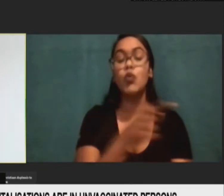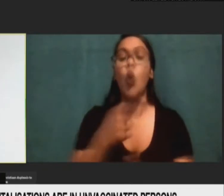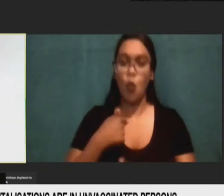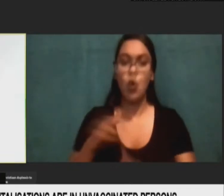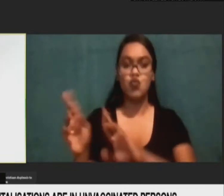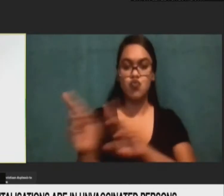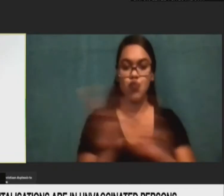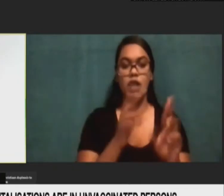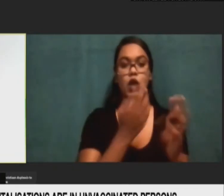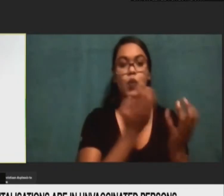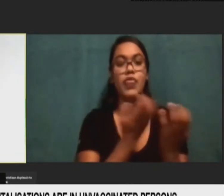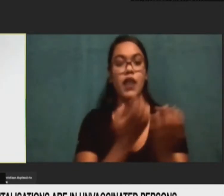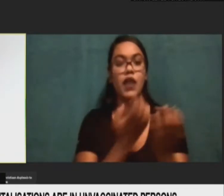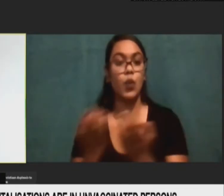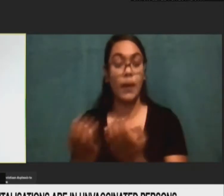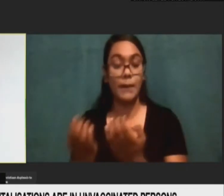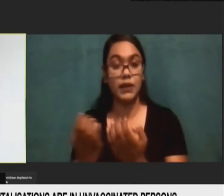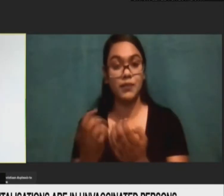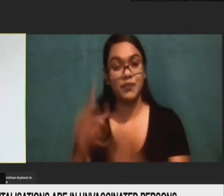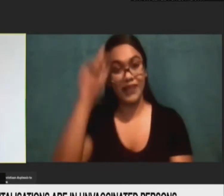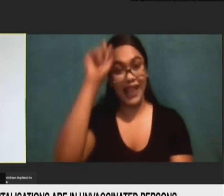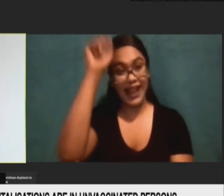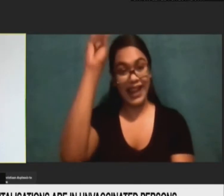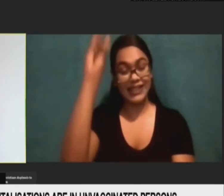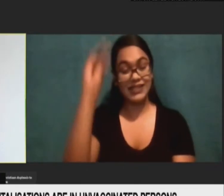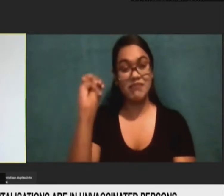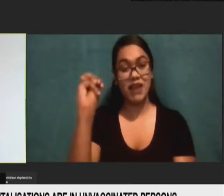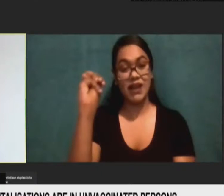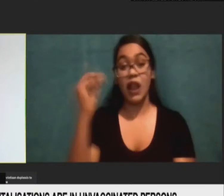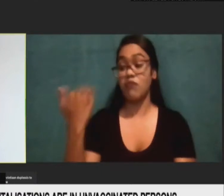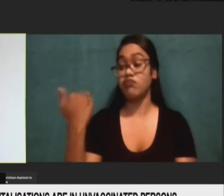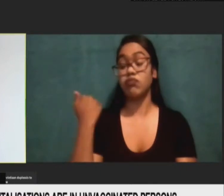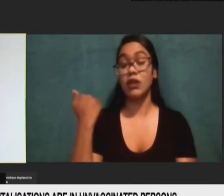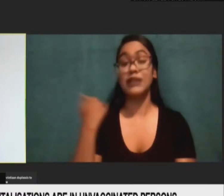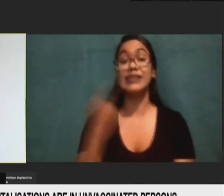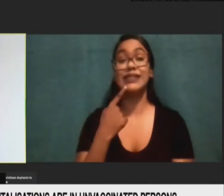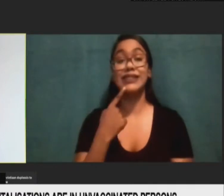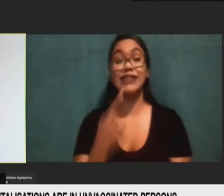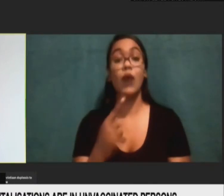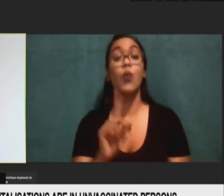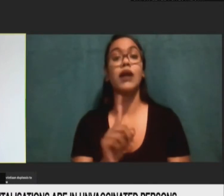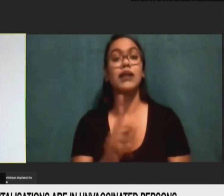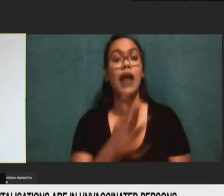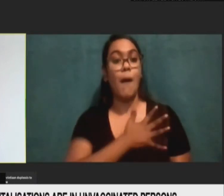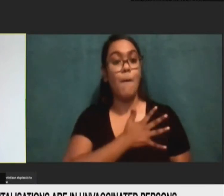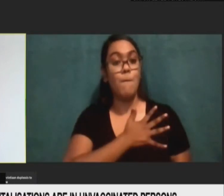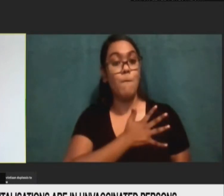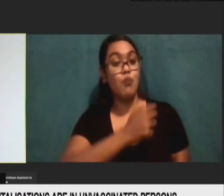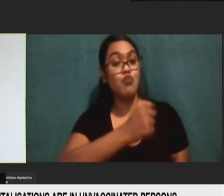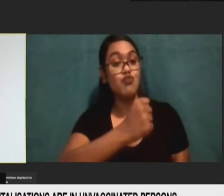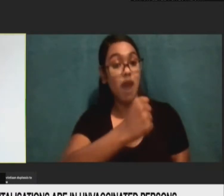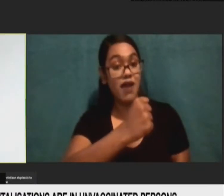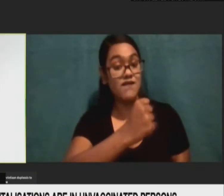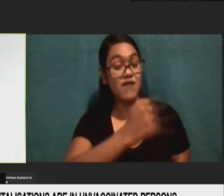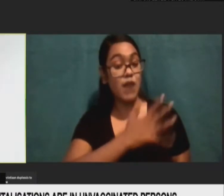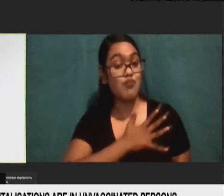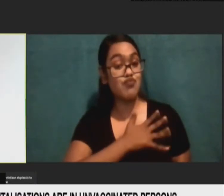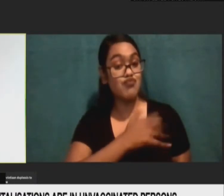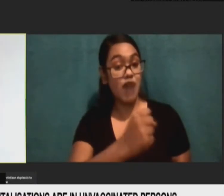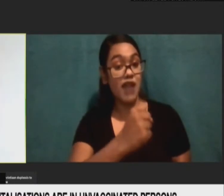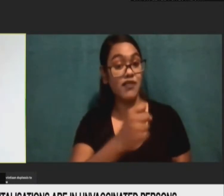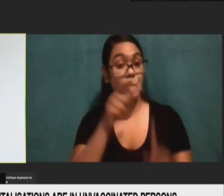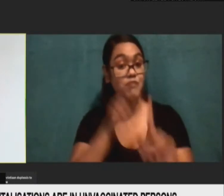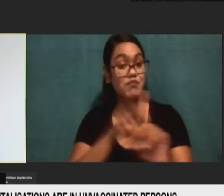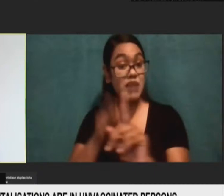President Nelson Mandela indicated that the brave do not necessarily are people who are not afraid, but they're people that